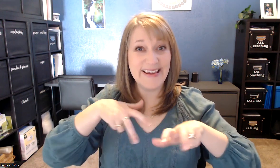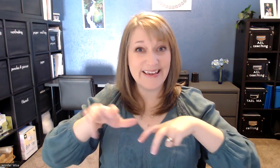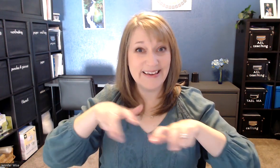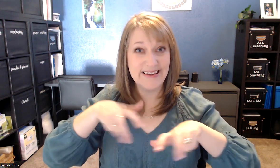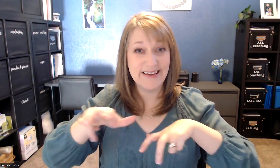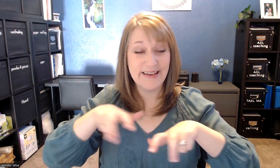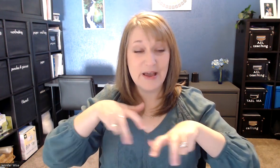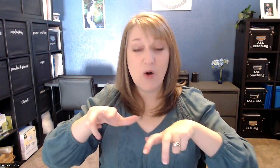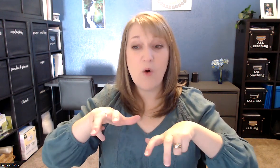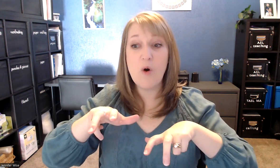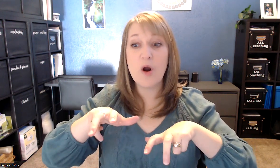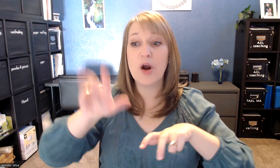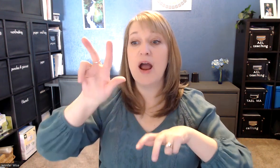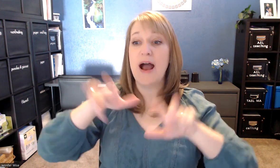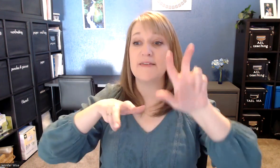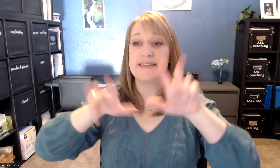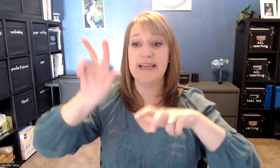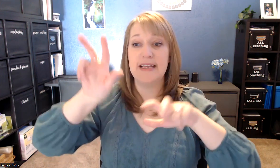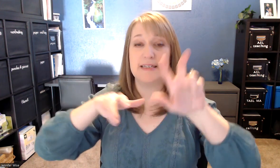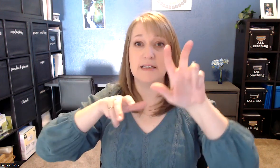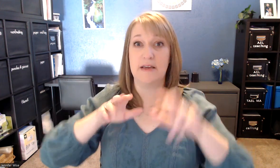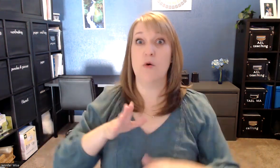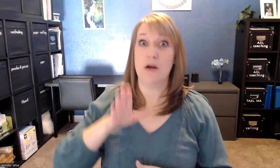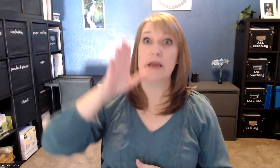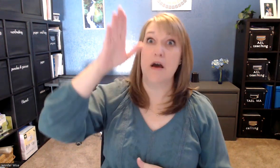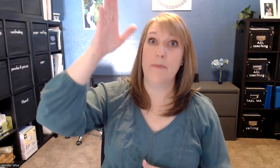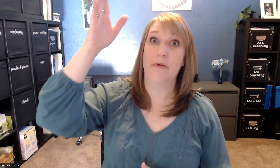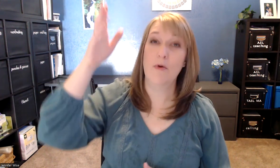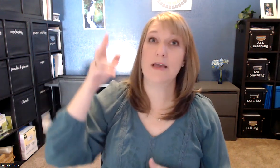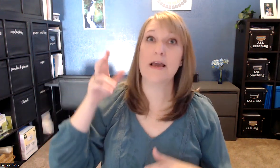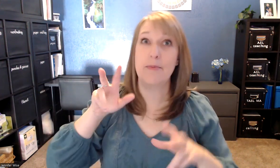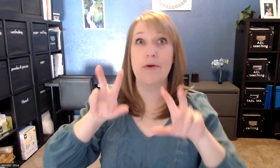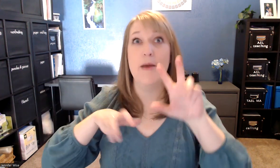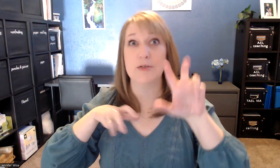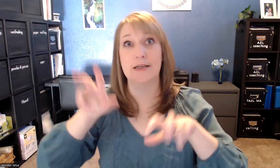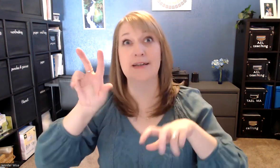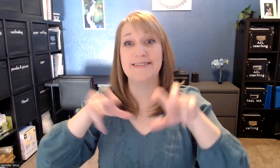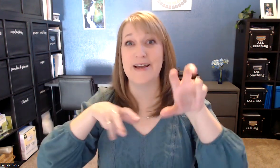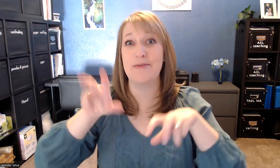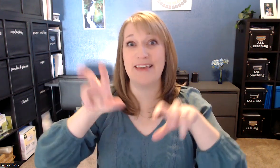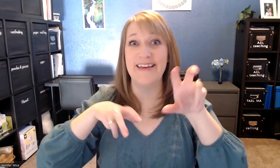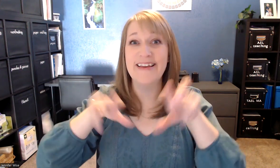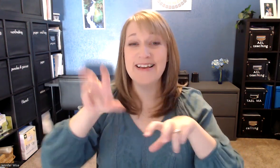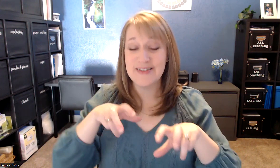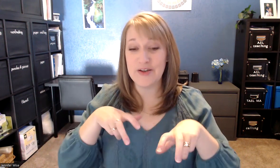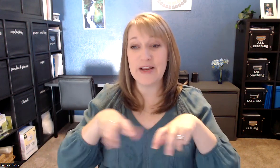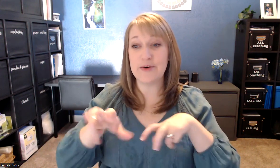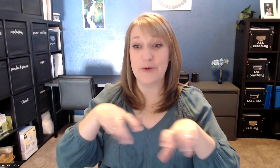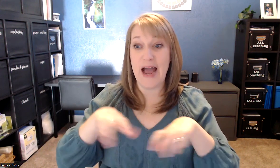hike, or I've seen it like walking up a mountain type of thing. So you can either do